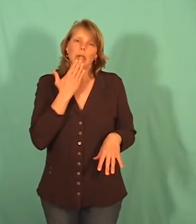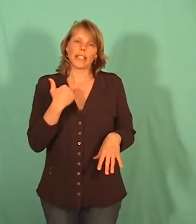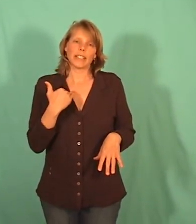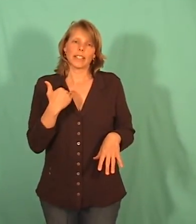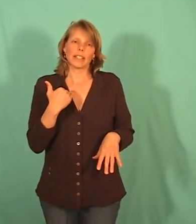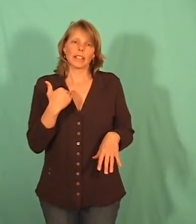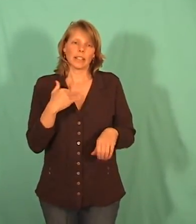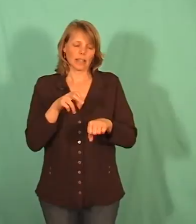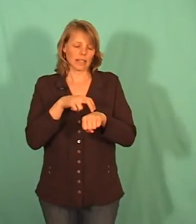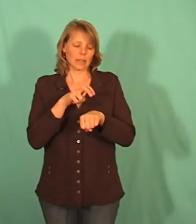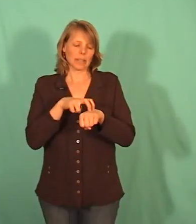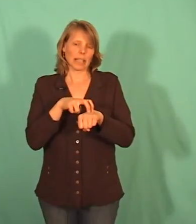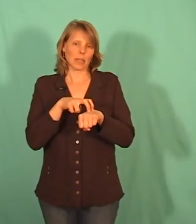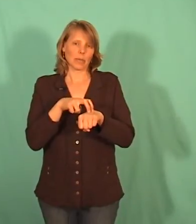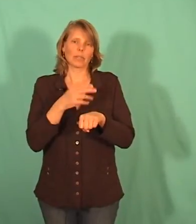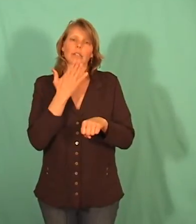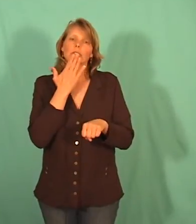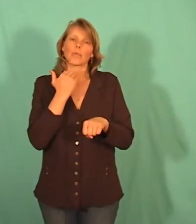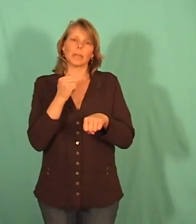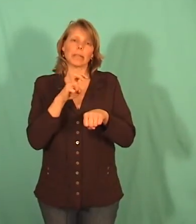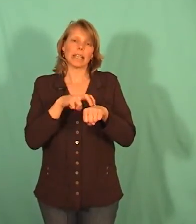sweet, and this is potato. Sweet potato.